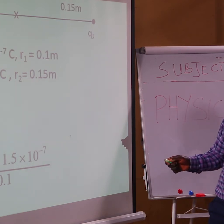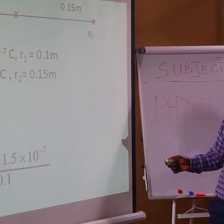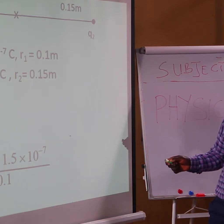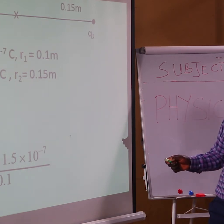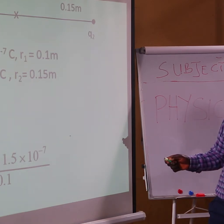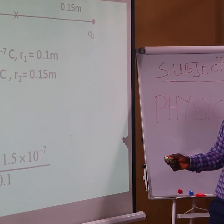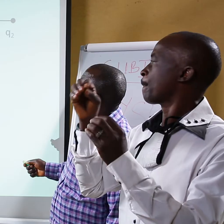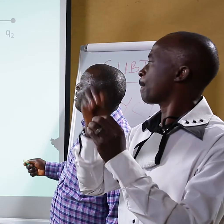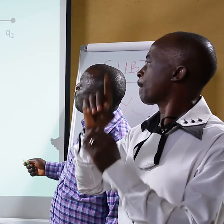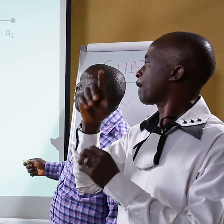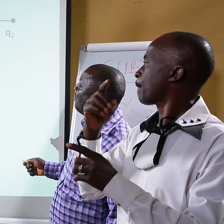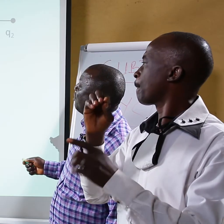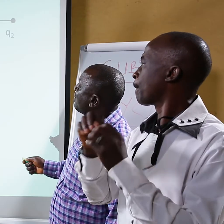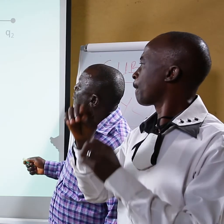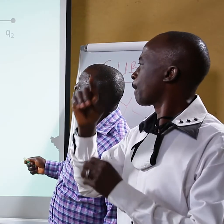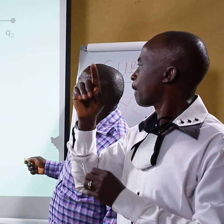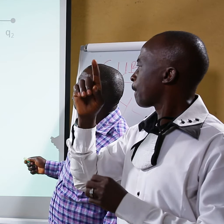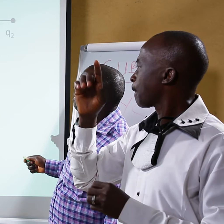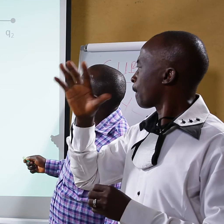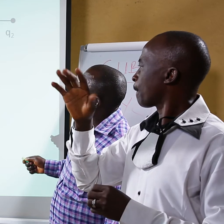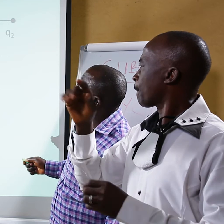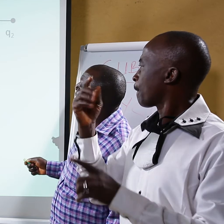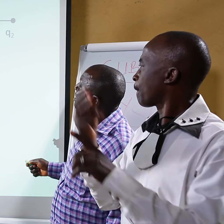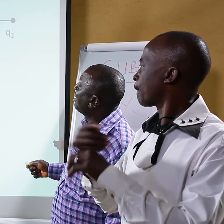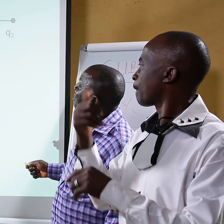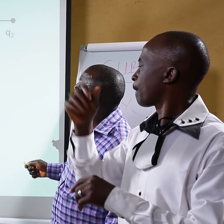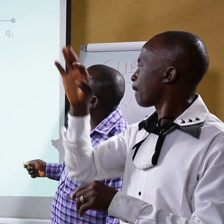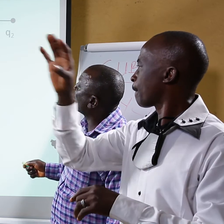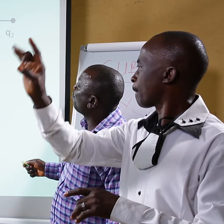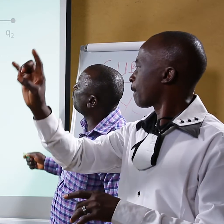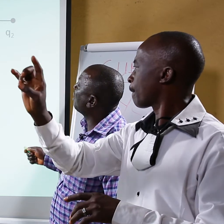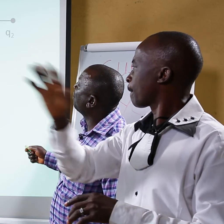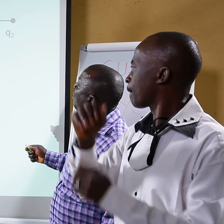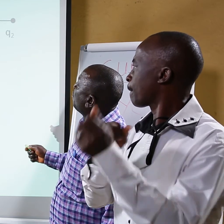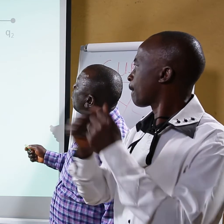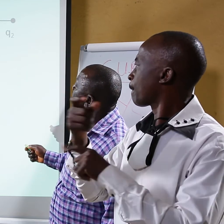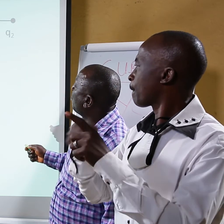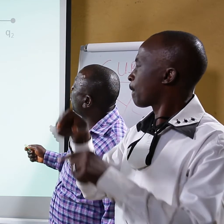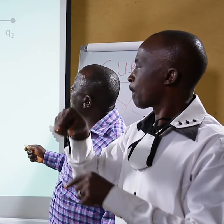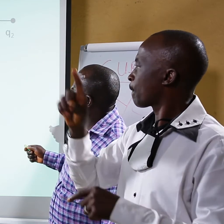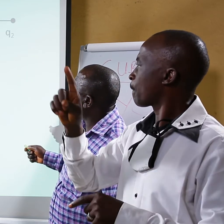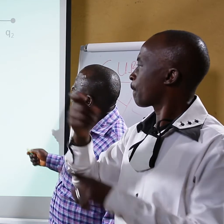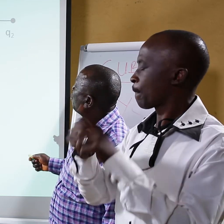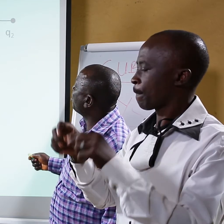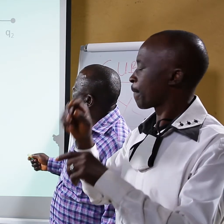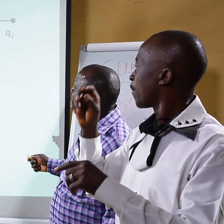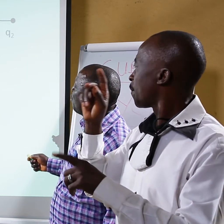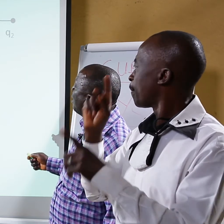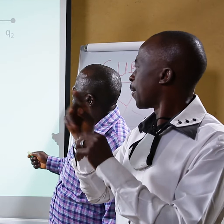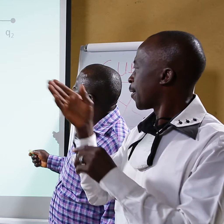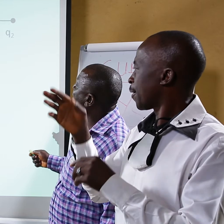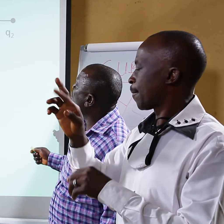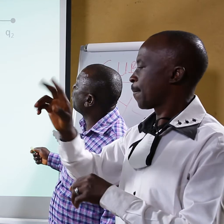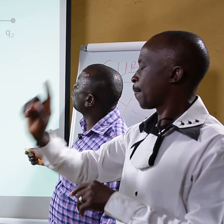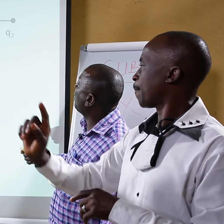plus 1.5 times 10 raised to power minus 7 coulomb, and the distance of Q1 from our point here, which is